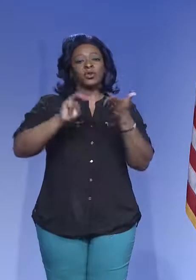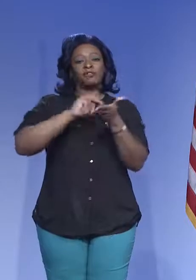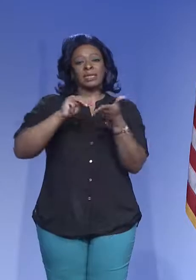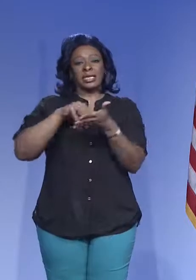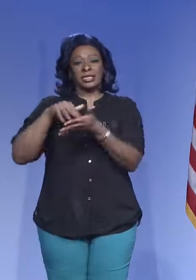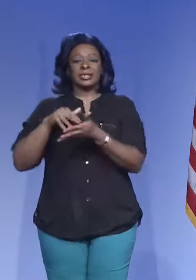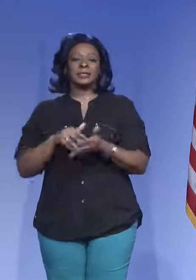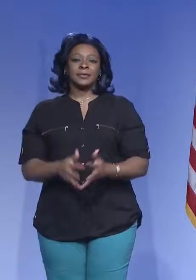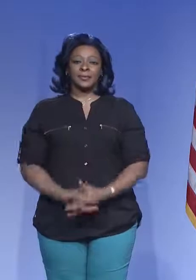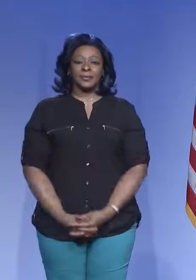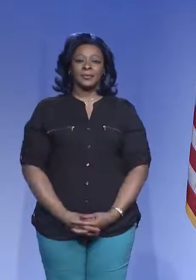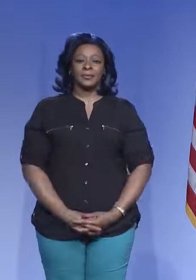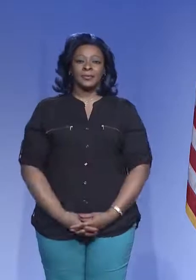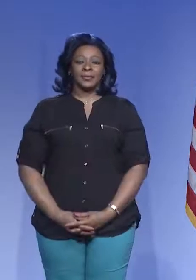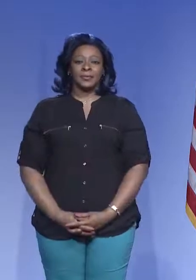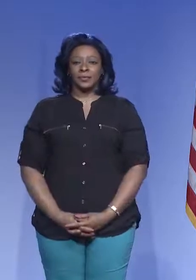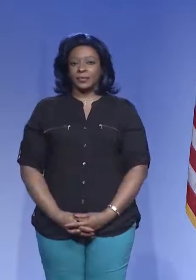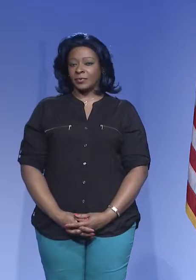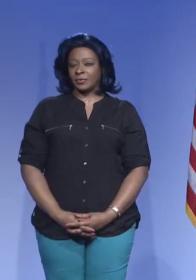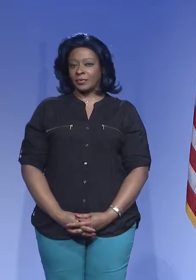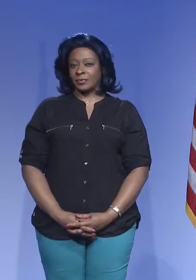Memphis.